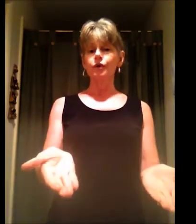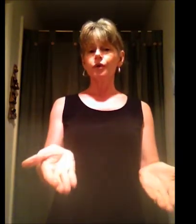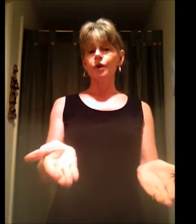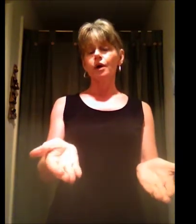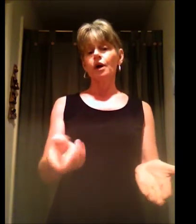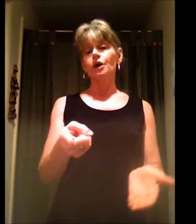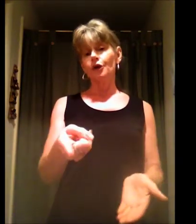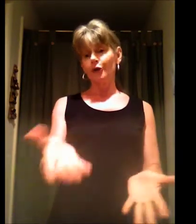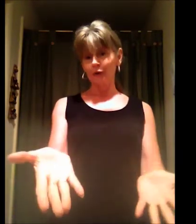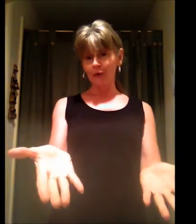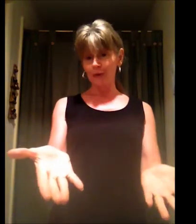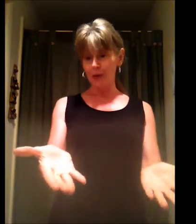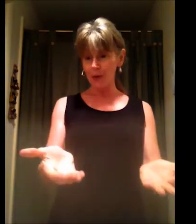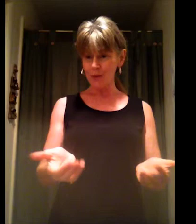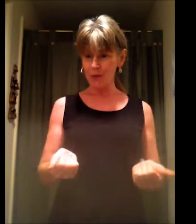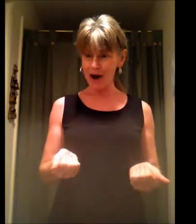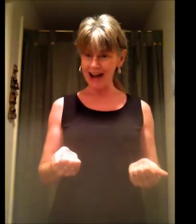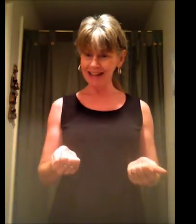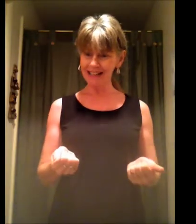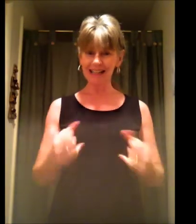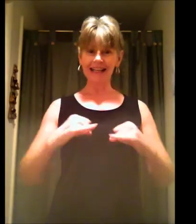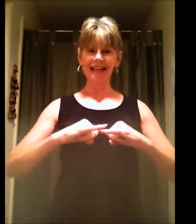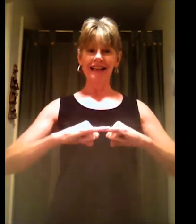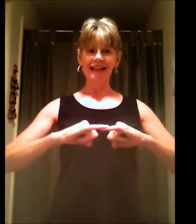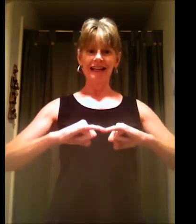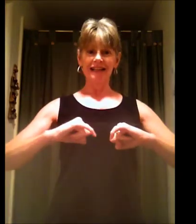Do you want